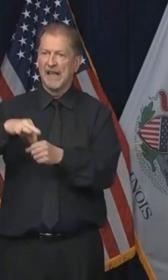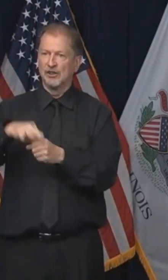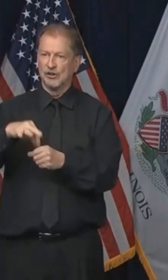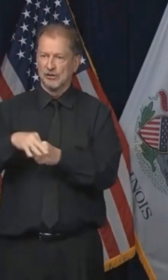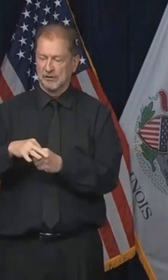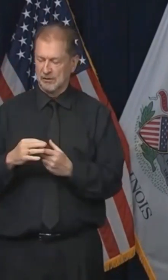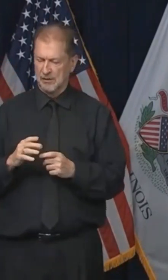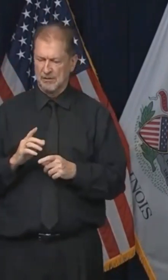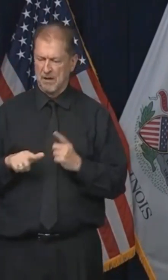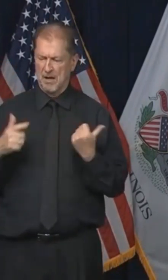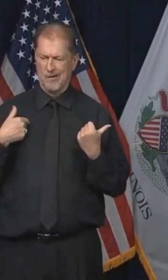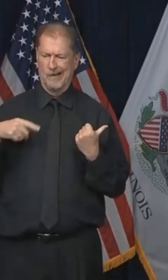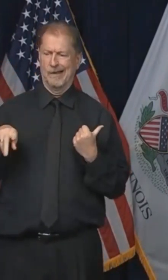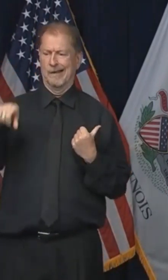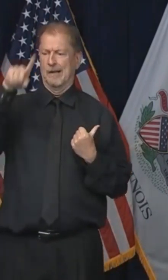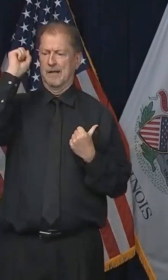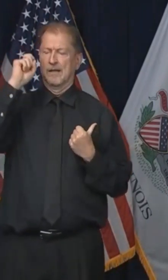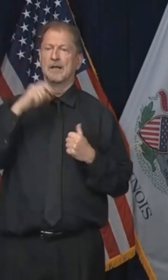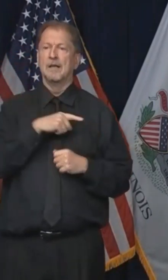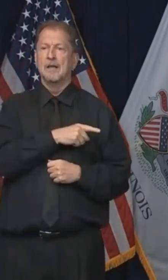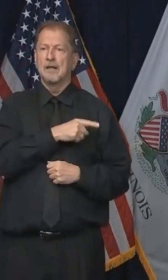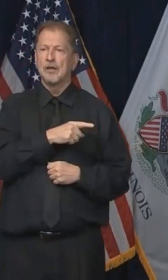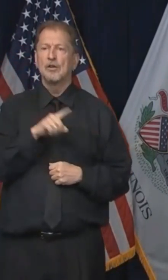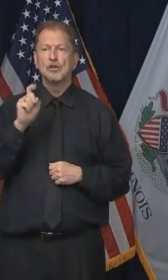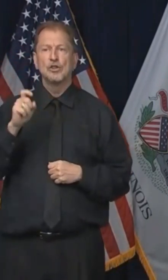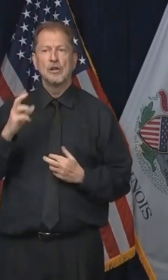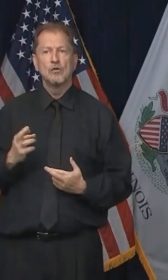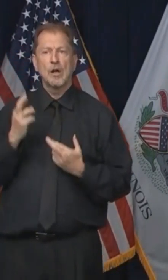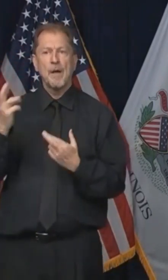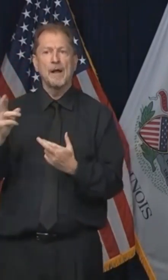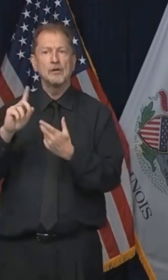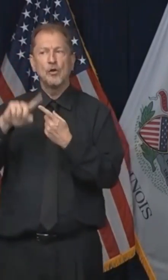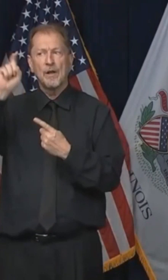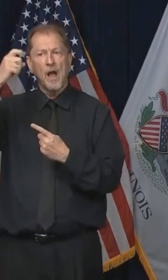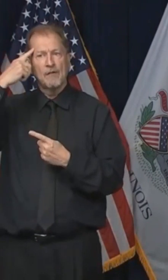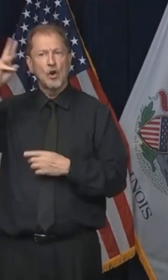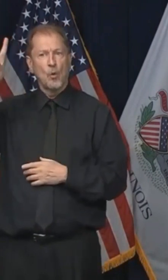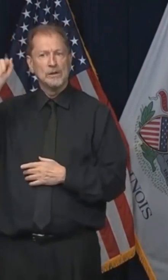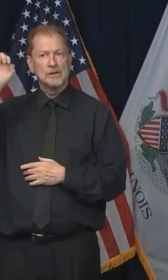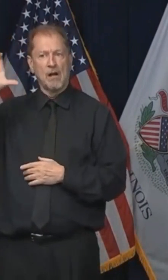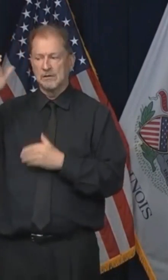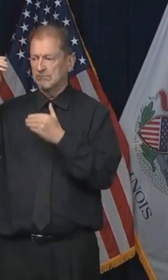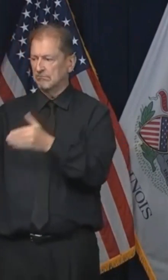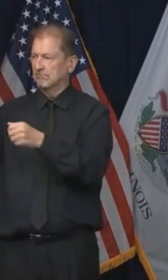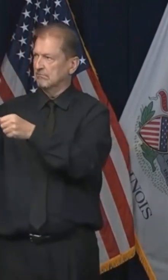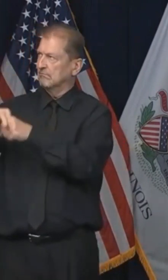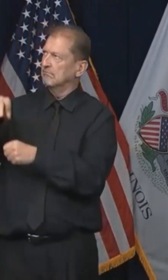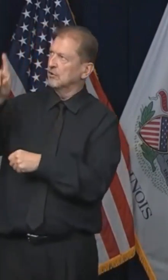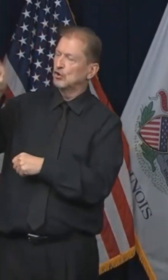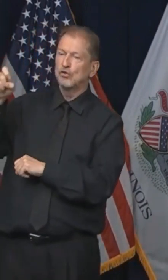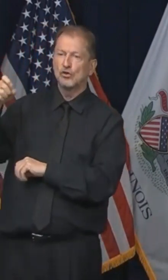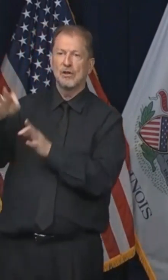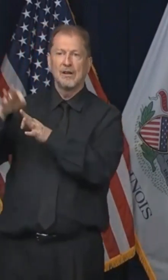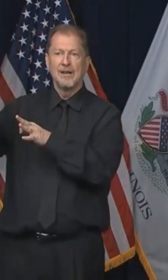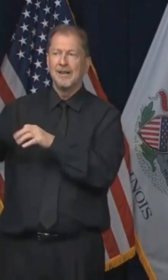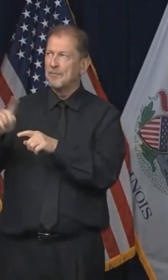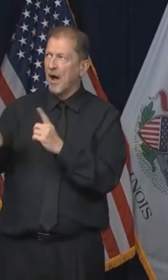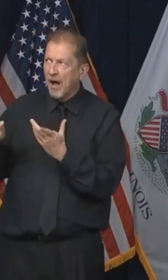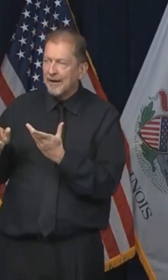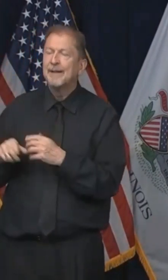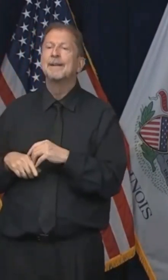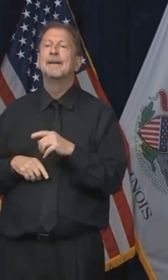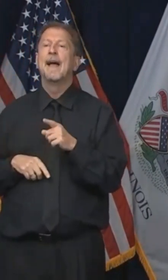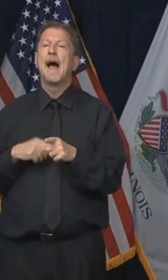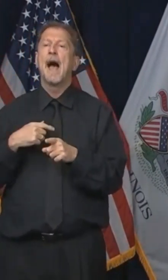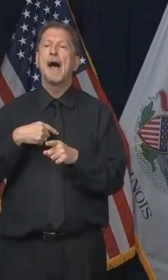know about the virus. What recommendation would you give to the governor of Wisconsin, as well as maybe perhaps Dr. Ezike?